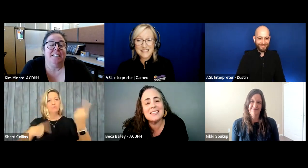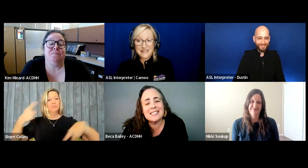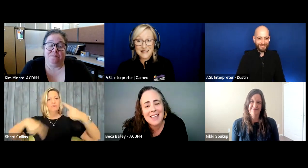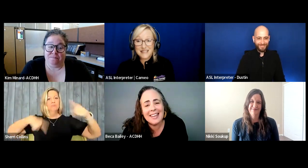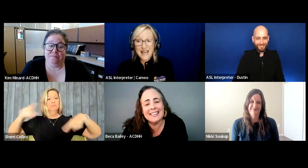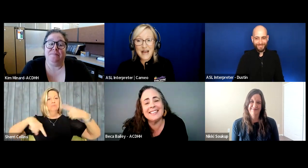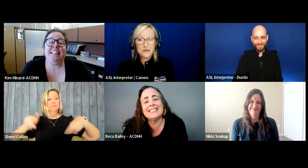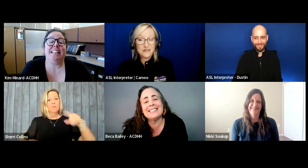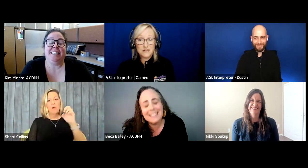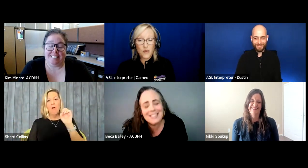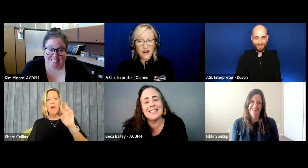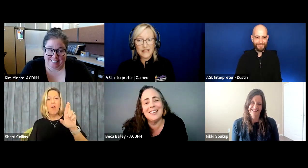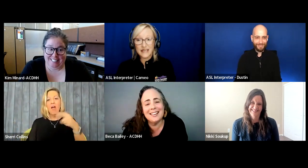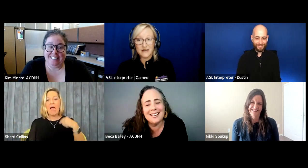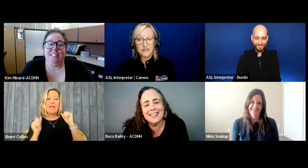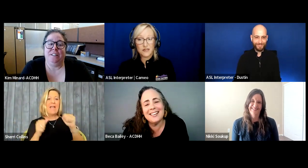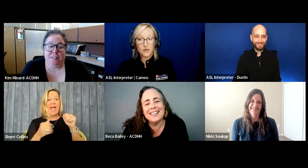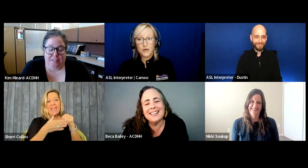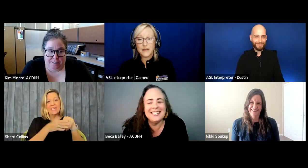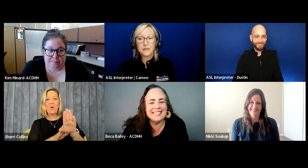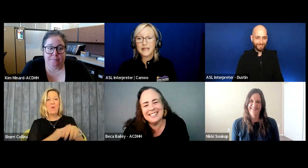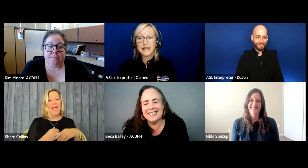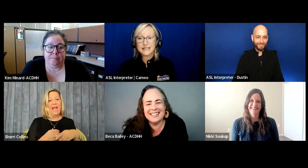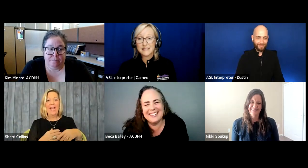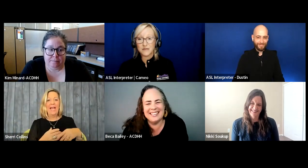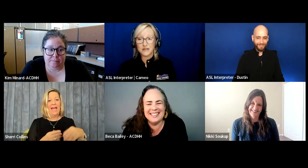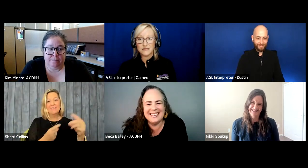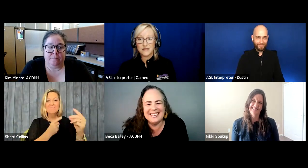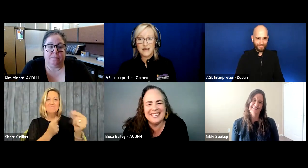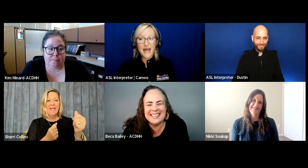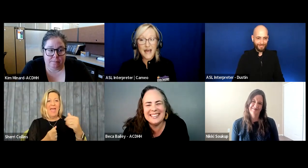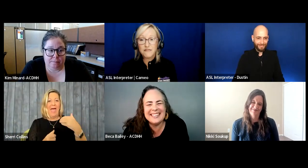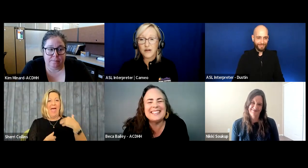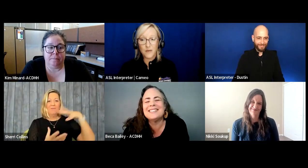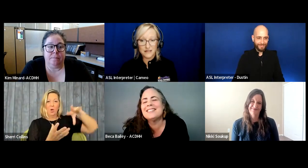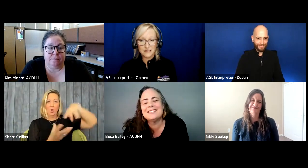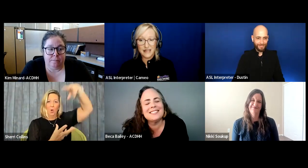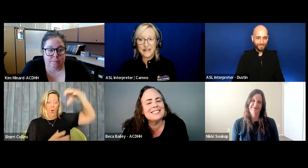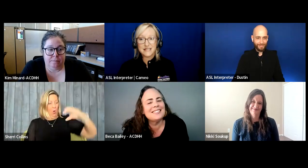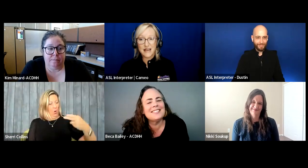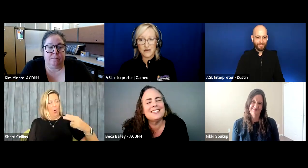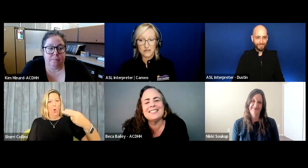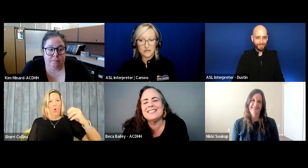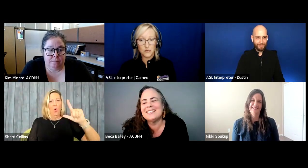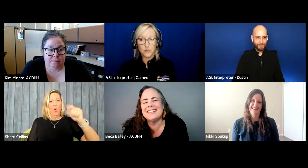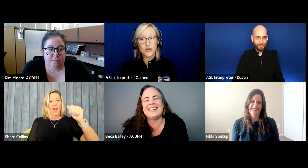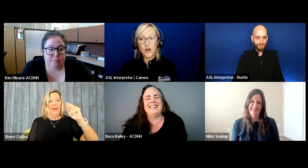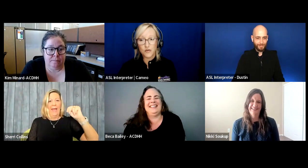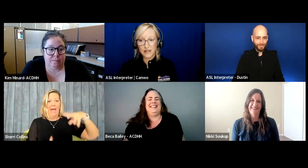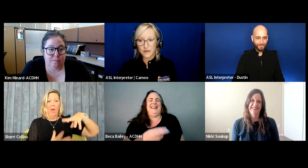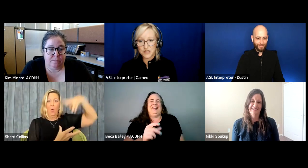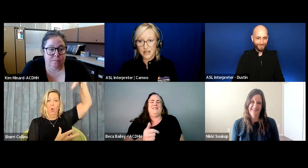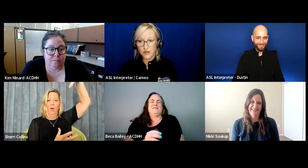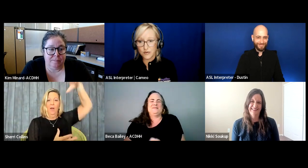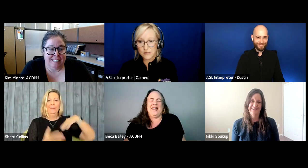that the town where I live would be completely accessible. Everyone in the town would know